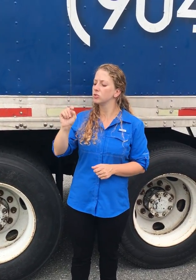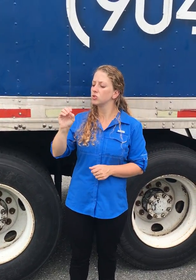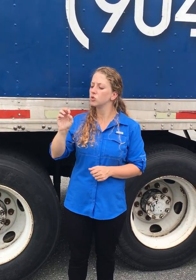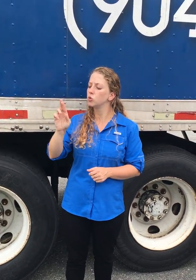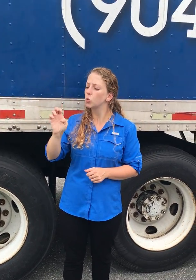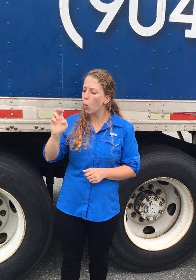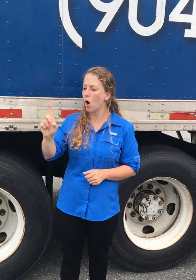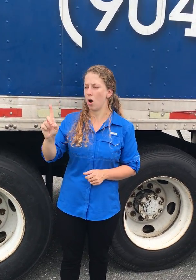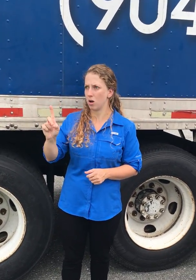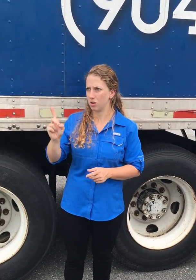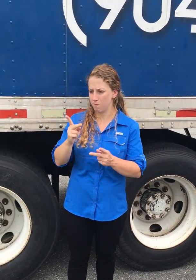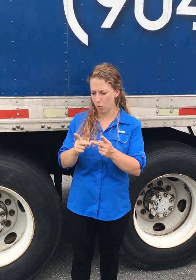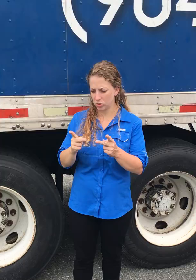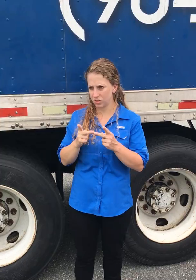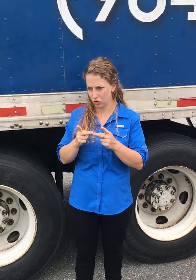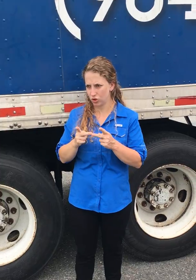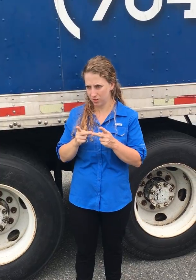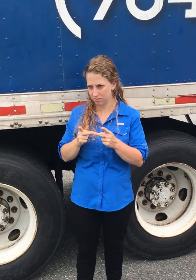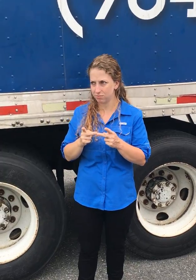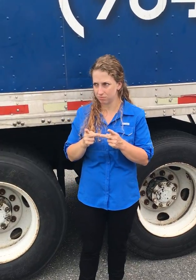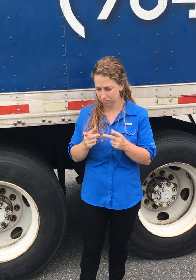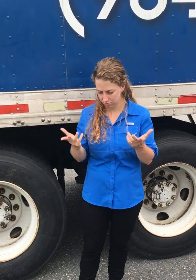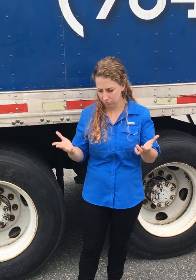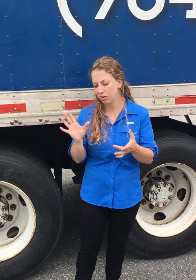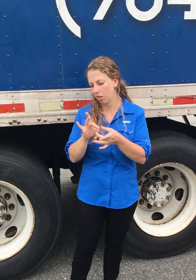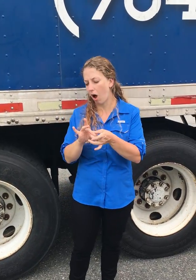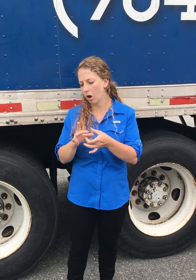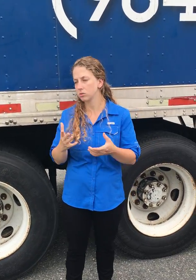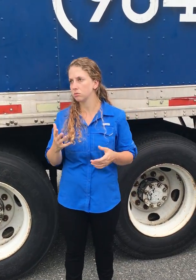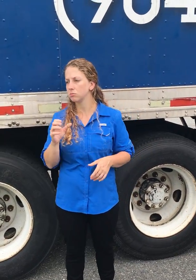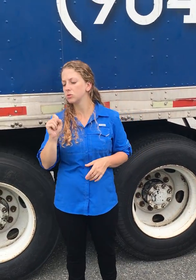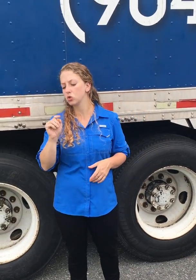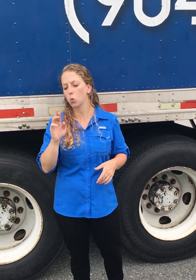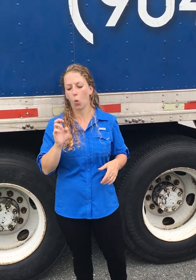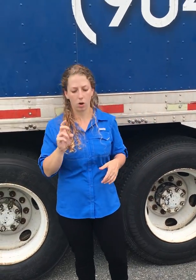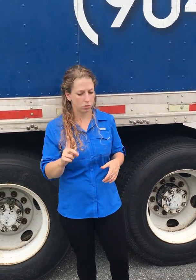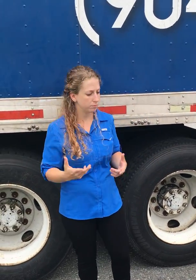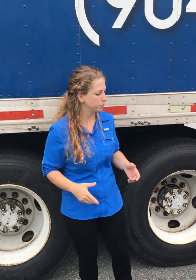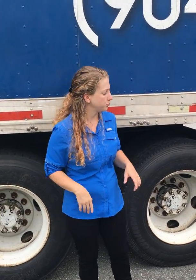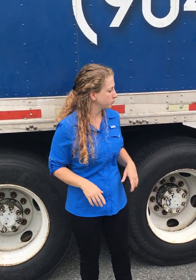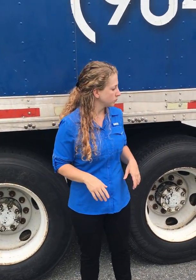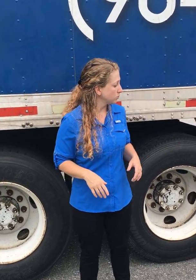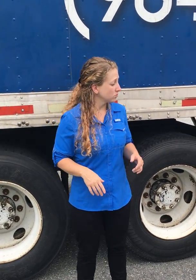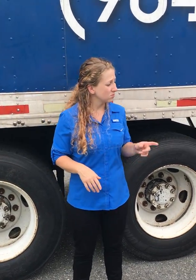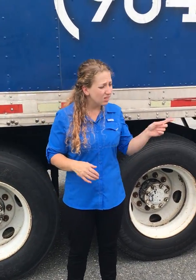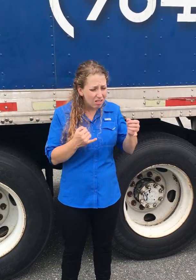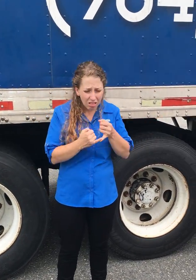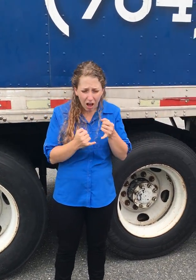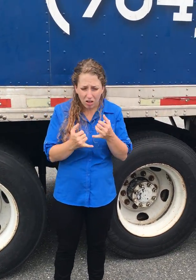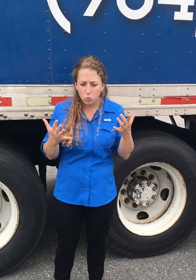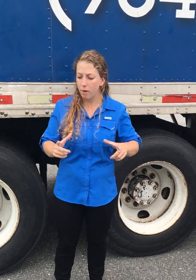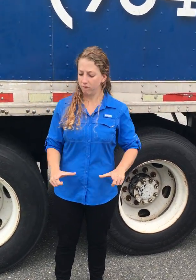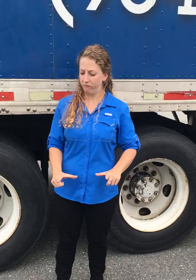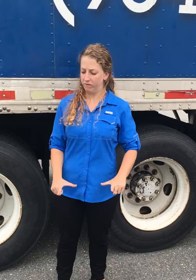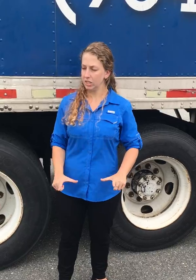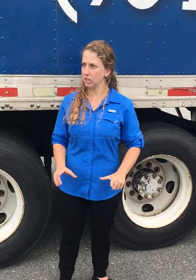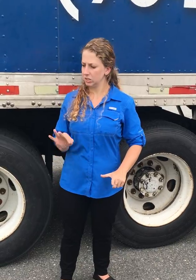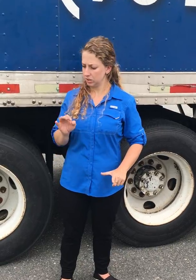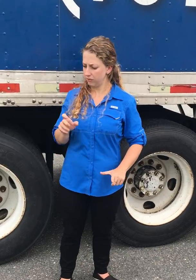Oh, okay, I got it. And then what was the last one? Checking the feet, making sure they're securely fastened to the legs of